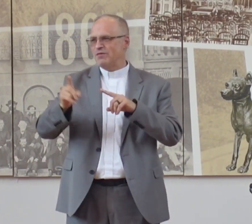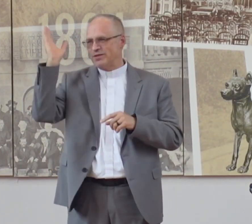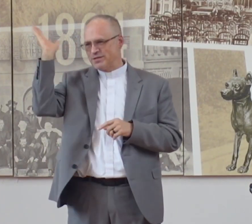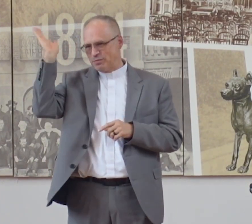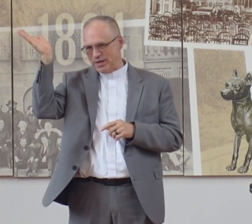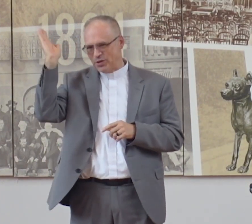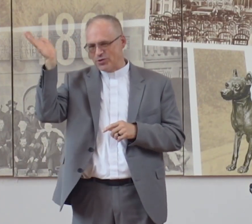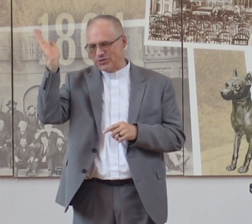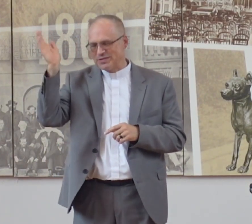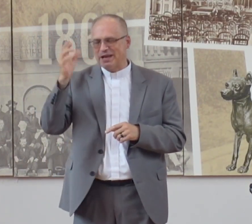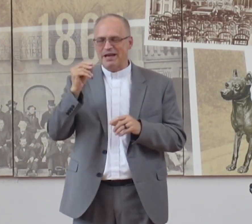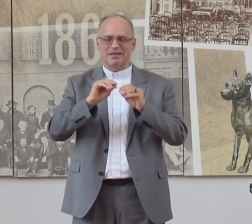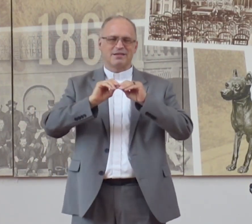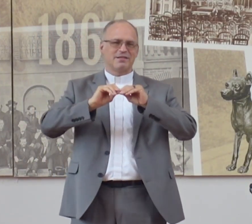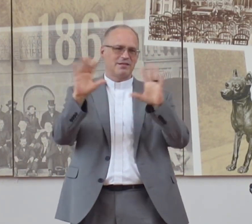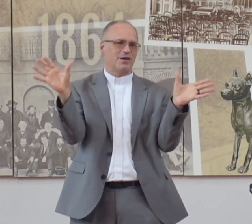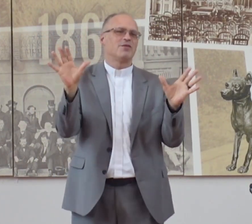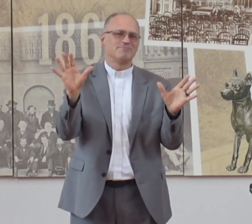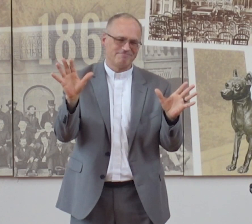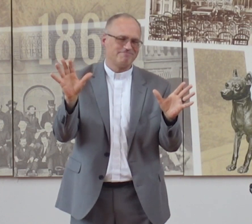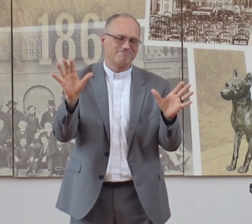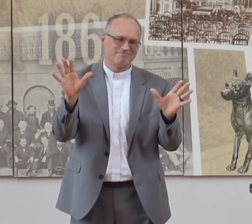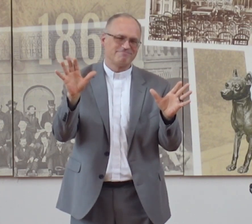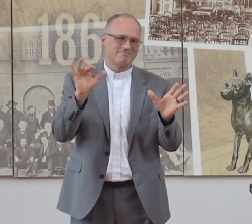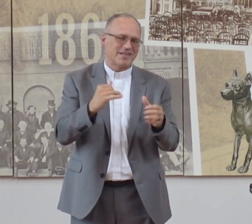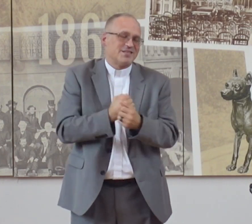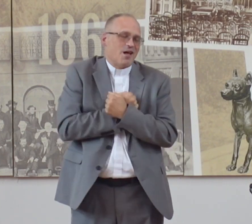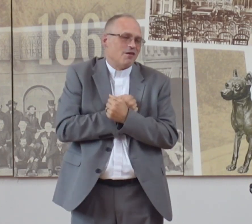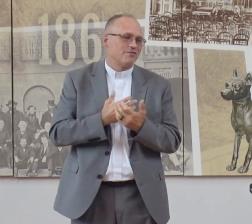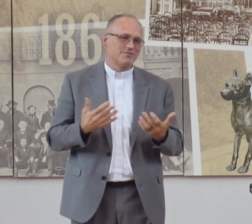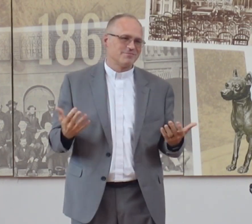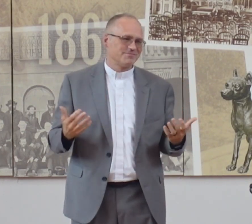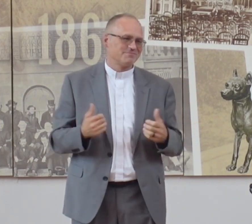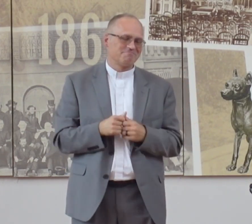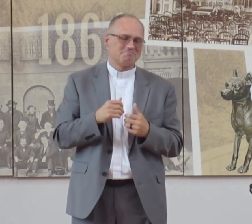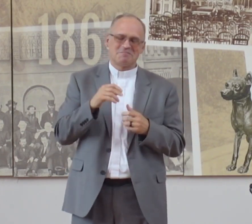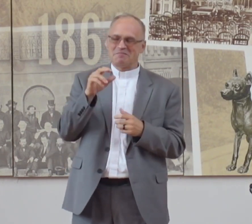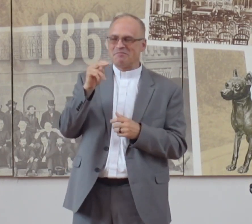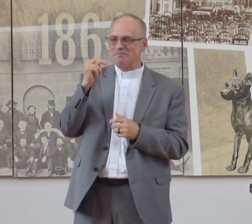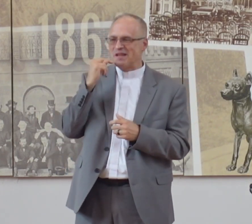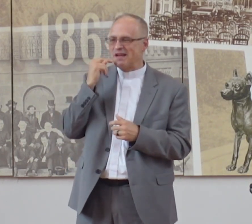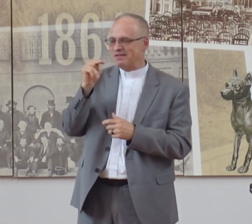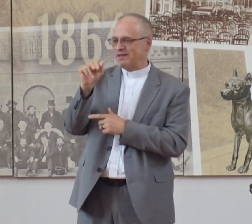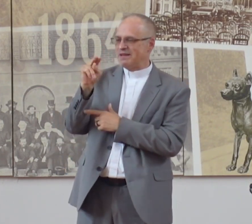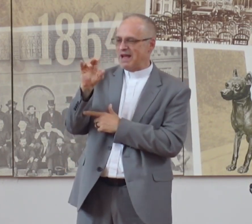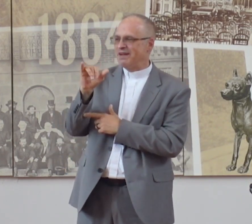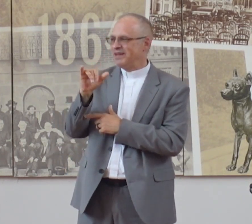all various speakers' comments today, and it's clear to me that Nancy is loved dearly.